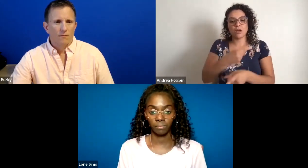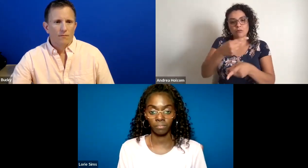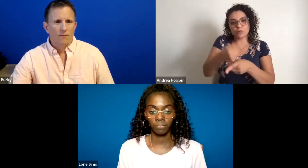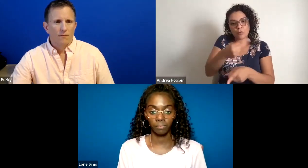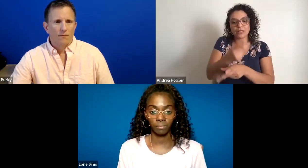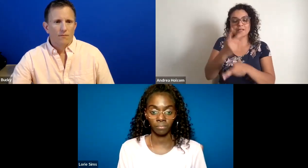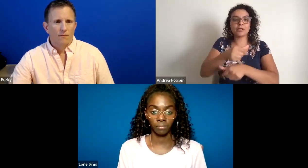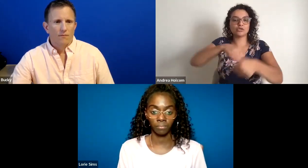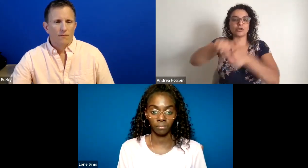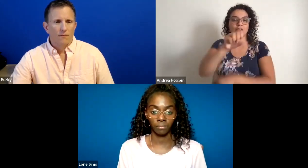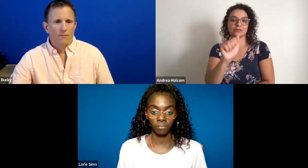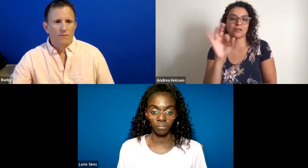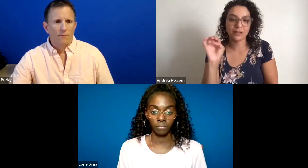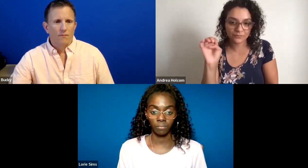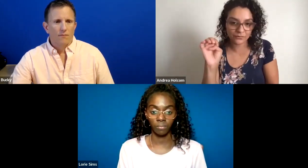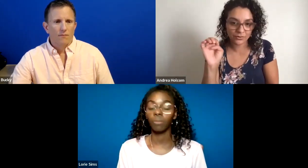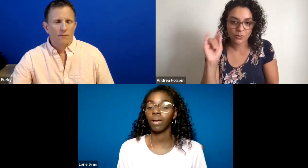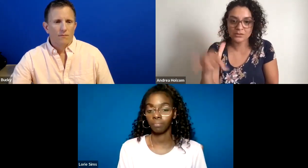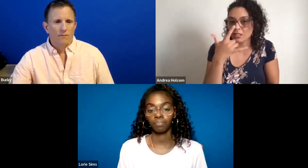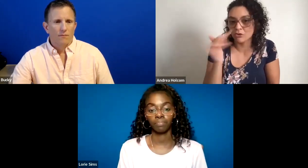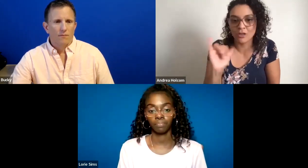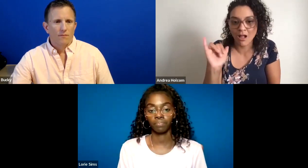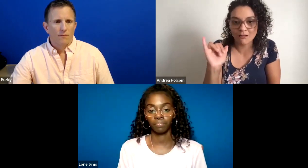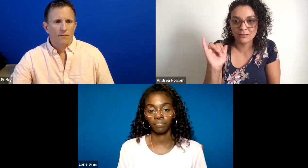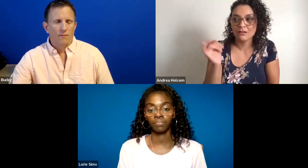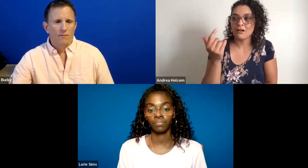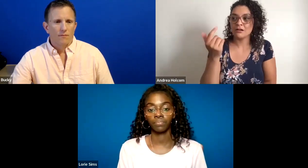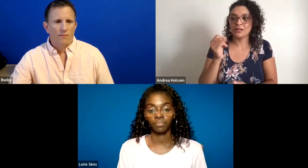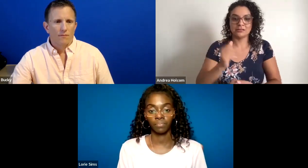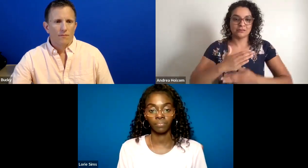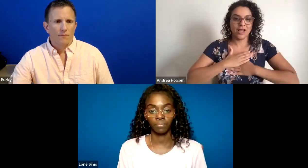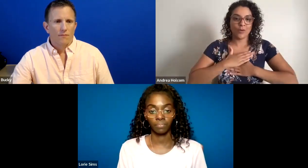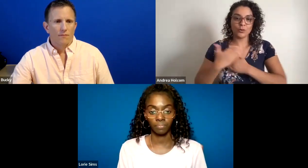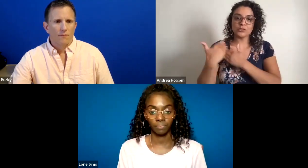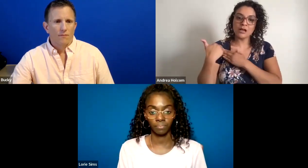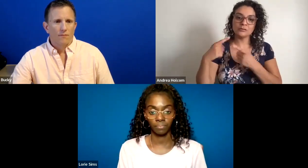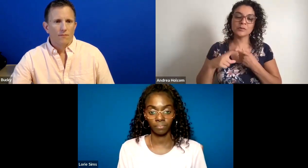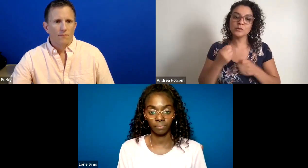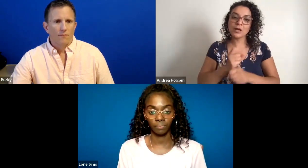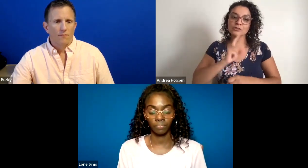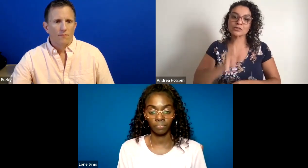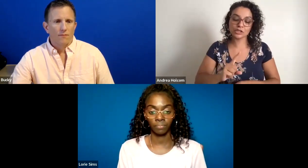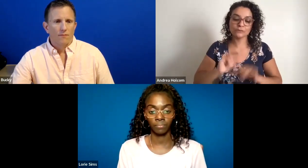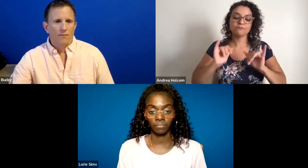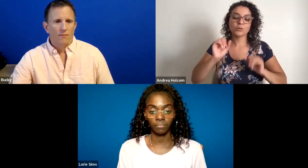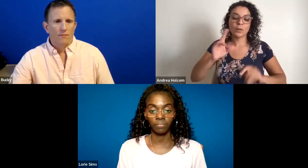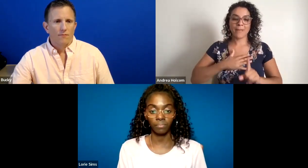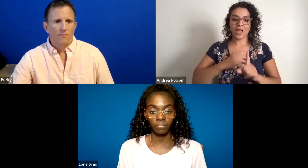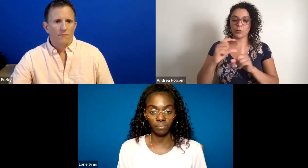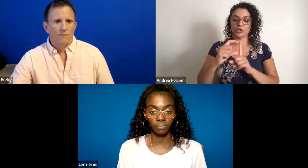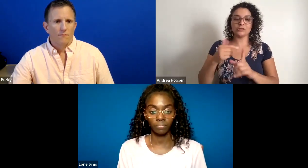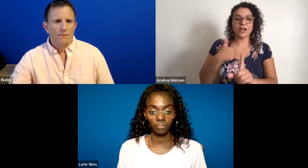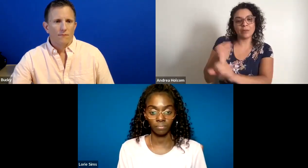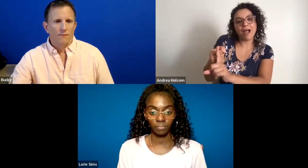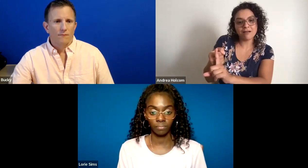agencies, and the community as a whole, to how do we properly keep each other safe? That is our